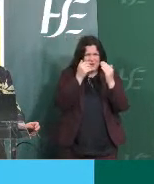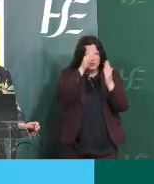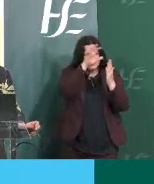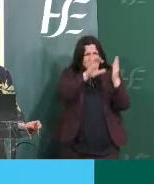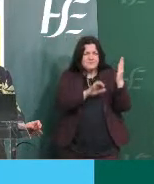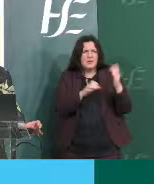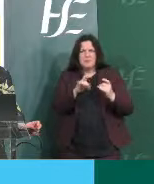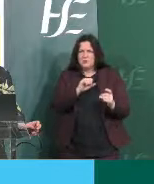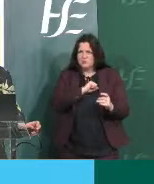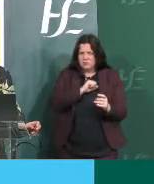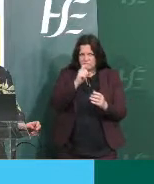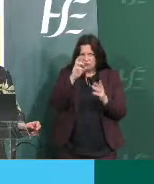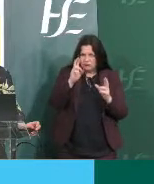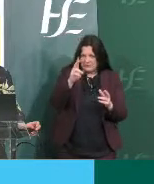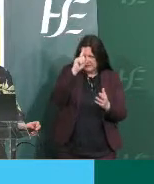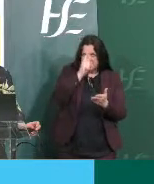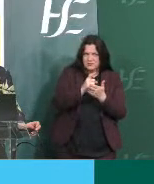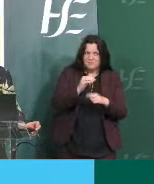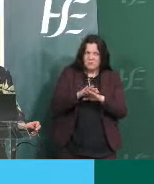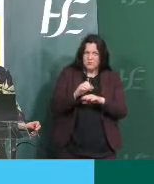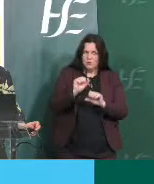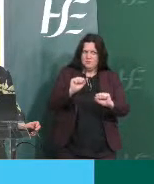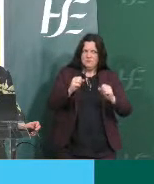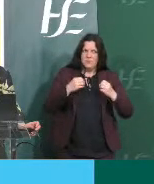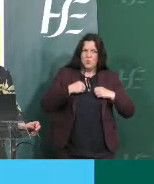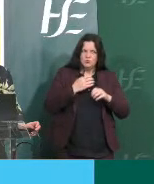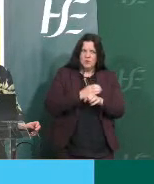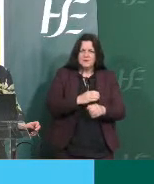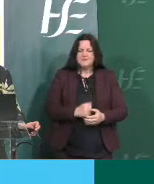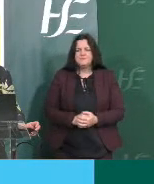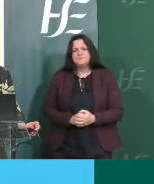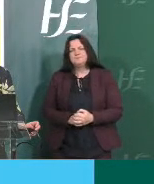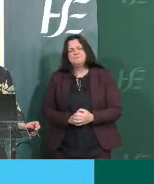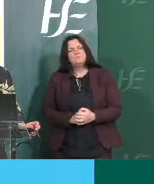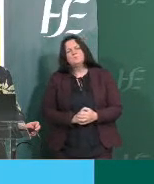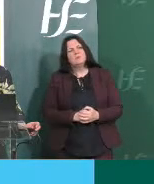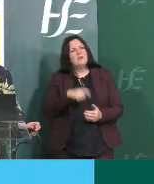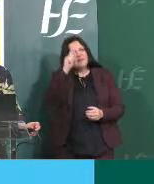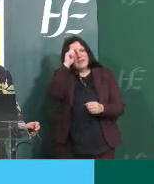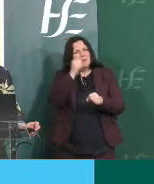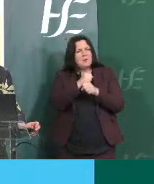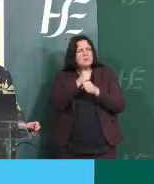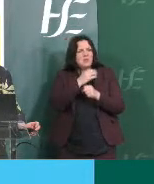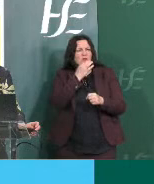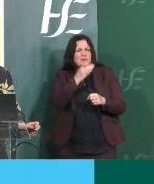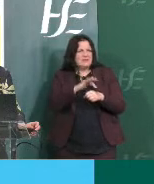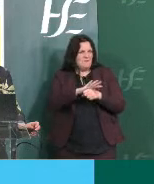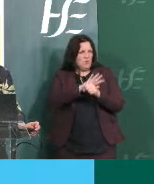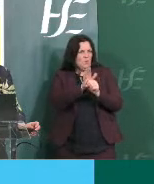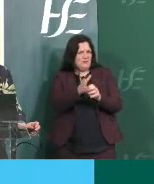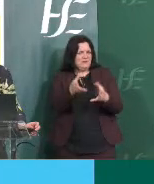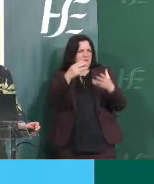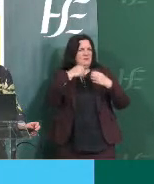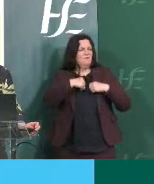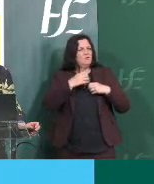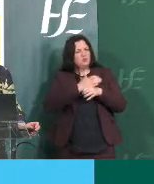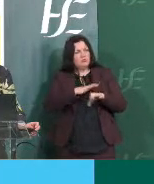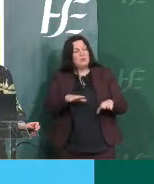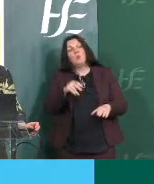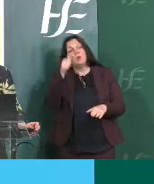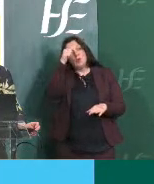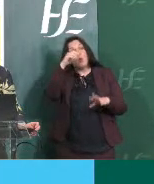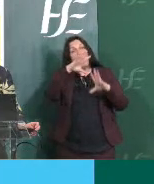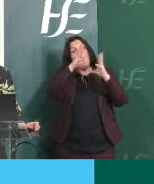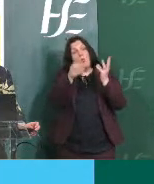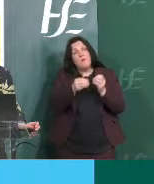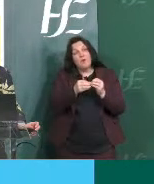to make sure you make the right decision for your child. So thinking about the risks of COVID-19 disease for children, we know the